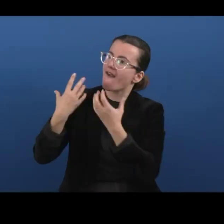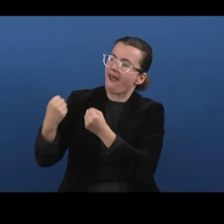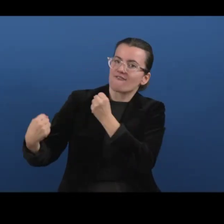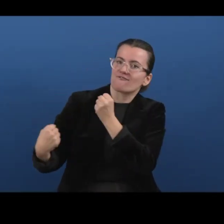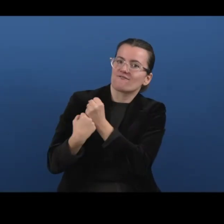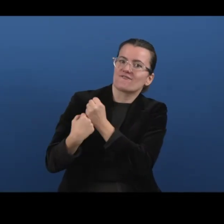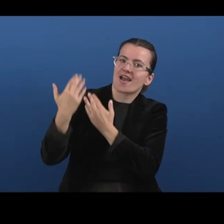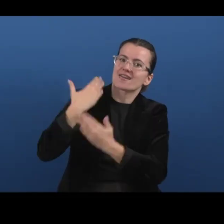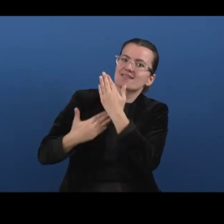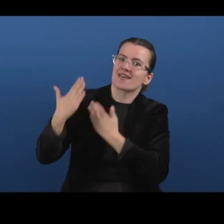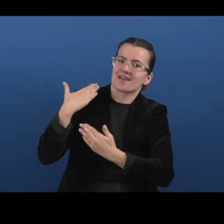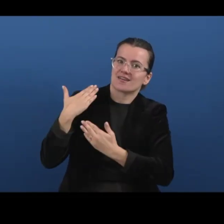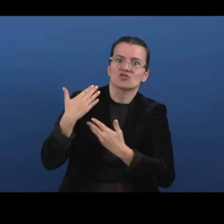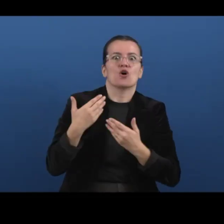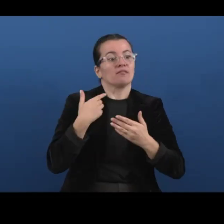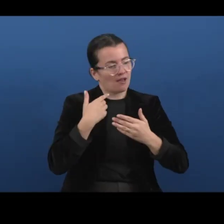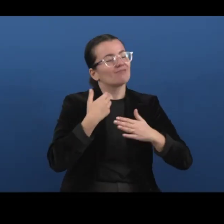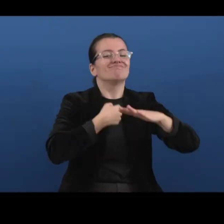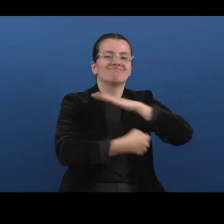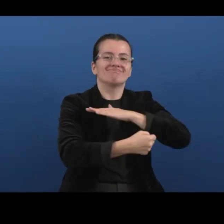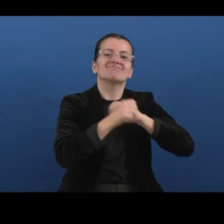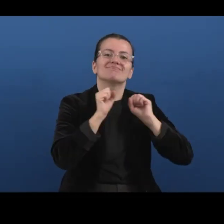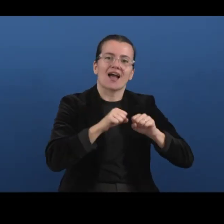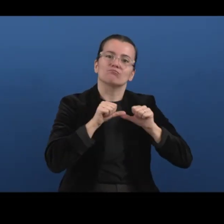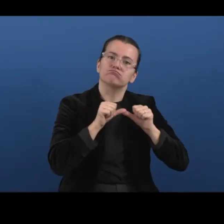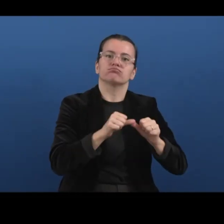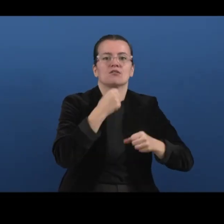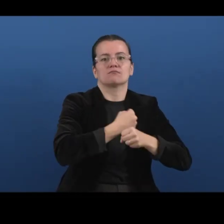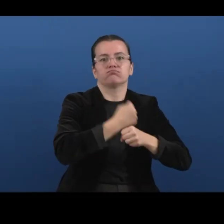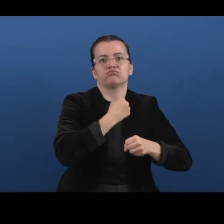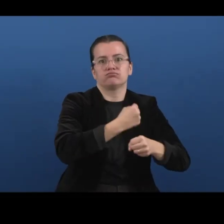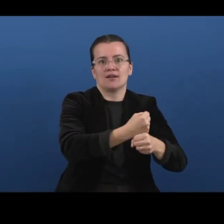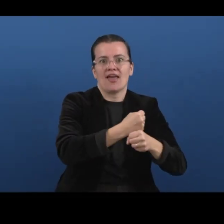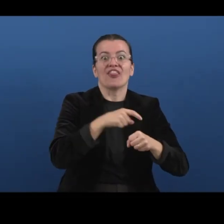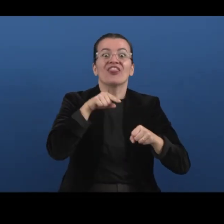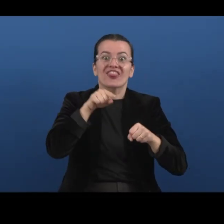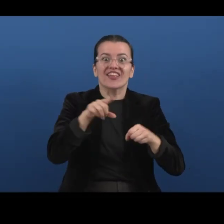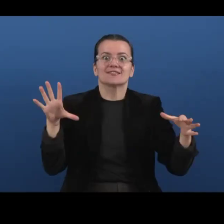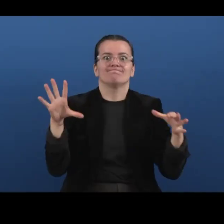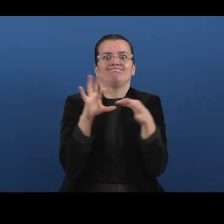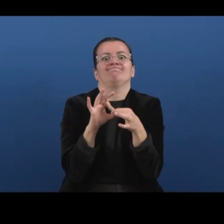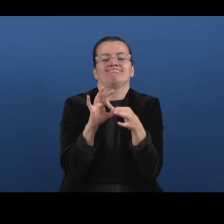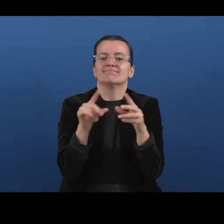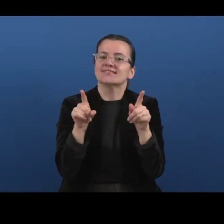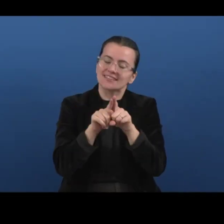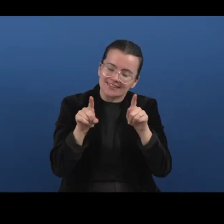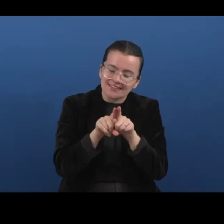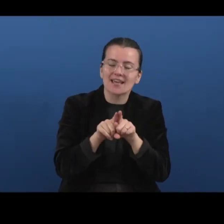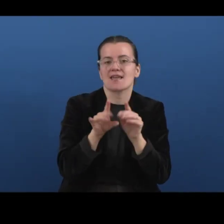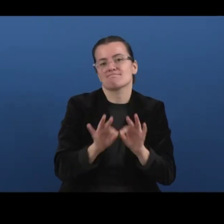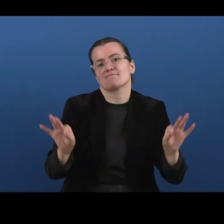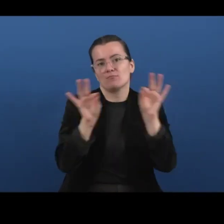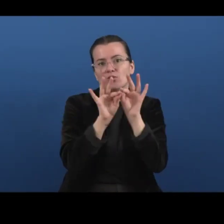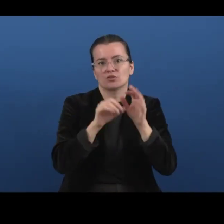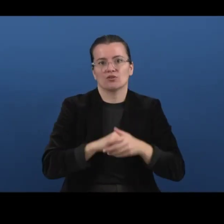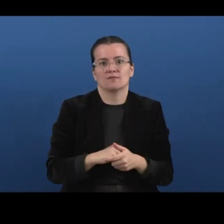dimension of our debate today also. And then, of course, at the same time, the ILO approaches it from making sure that decent work for those who